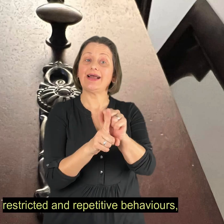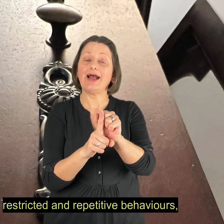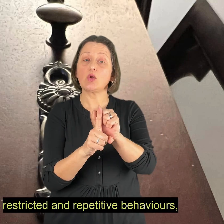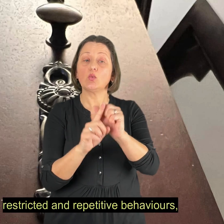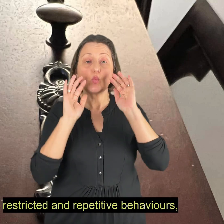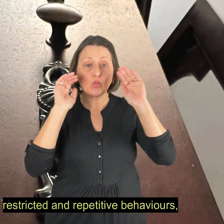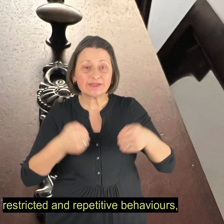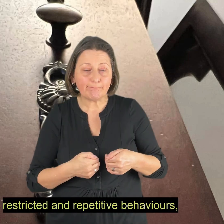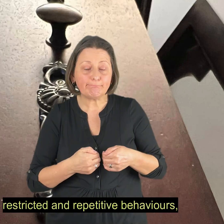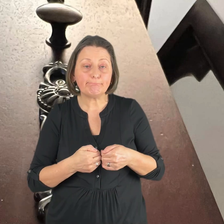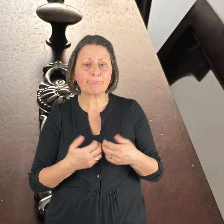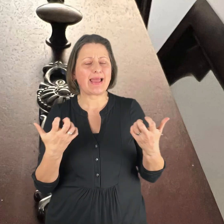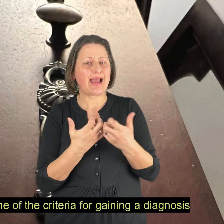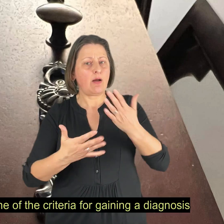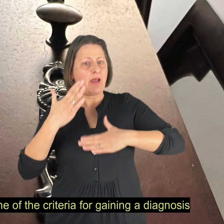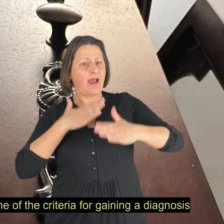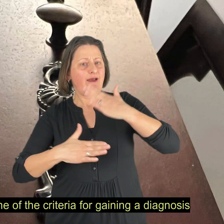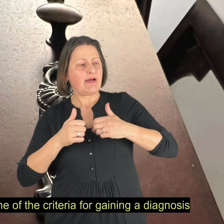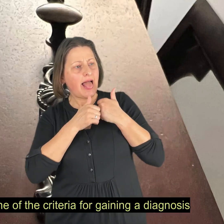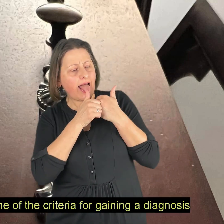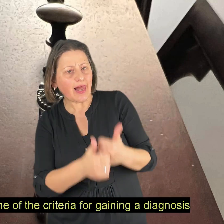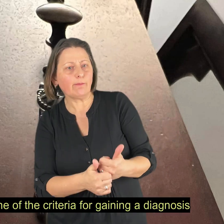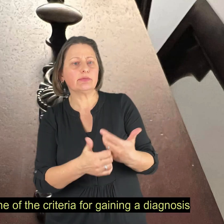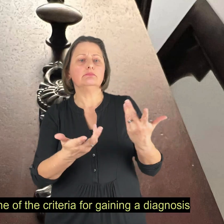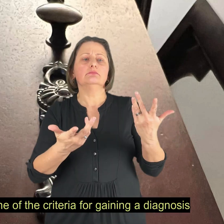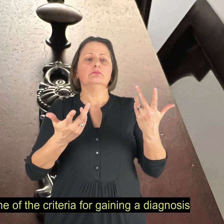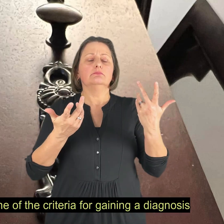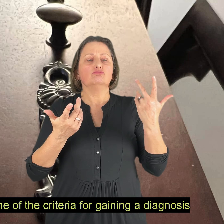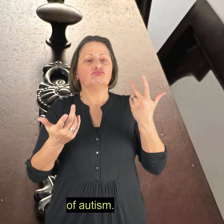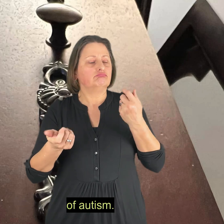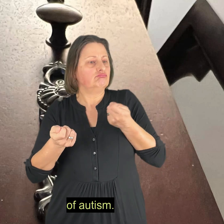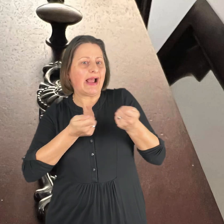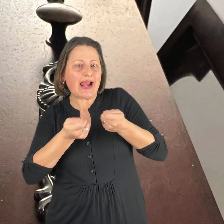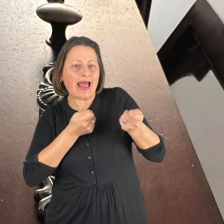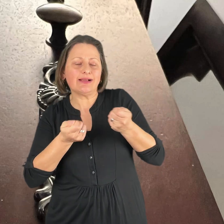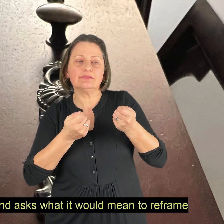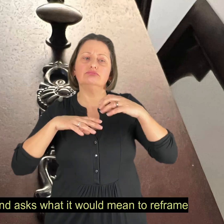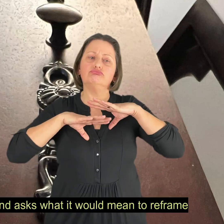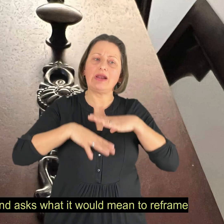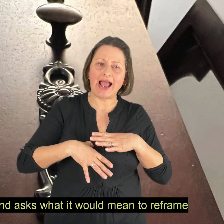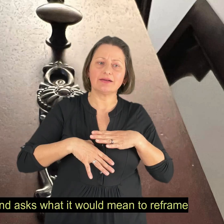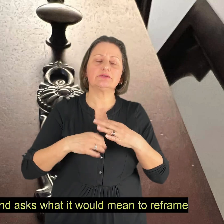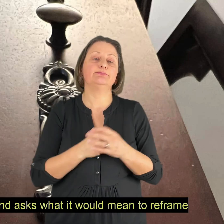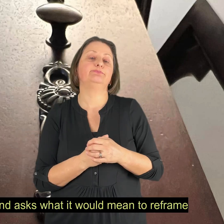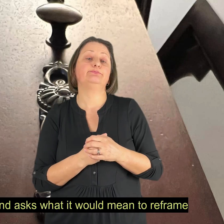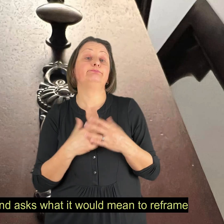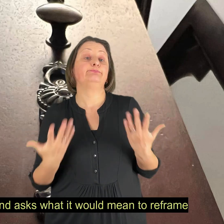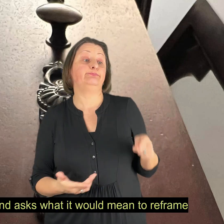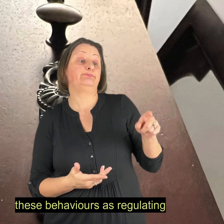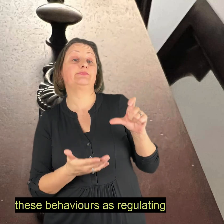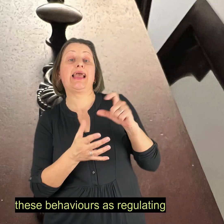and repetitive behaviours, one of the criteria for gaining a diagnosis of autism, and asks what it would mean